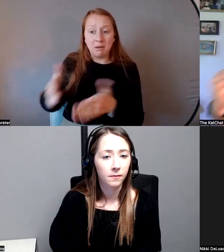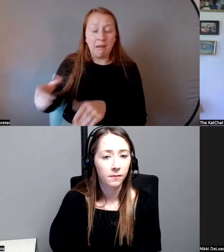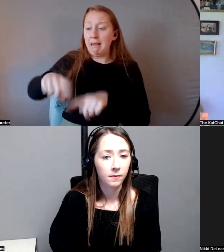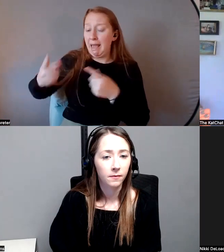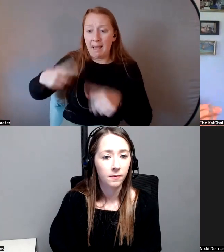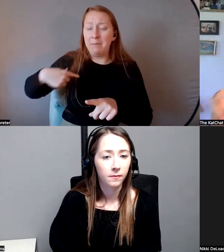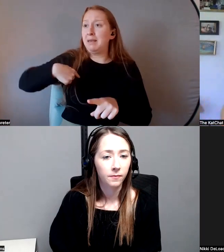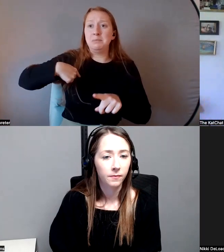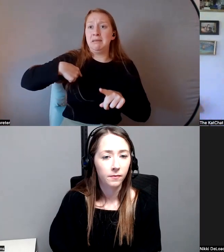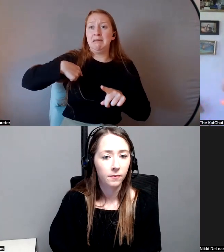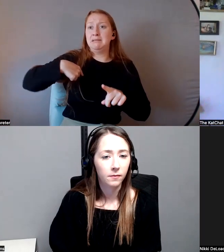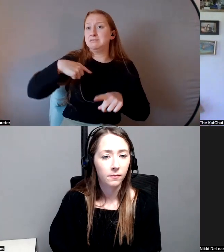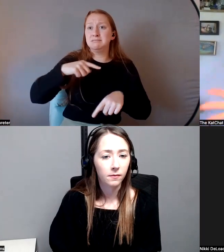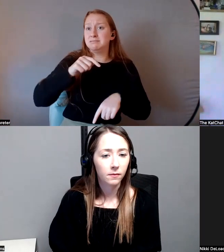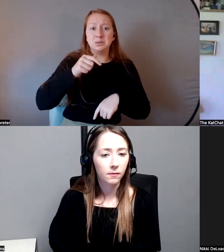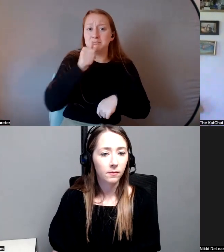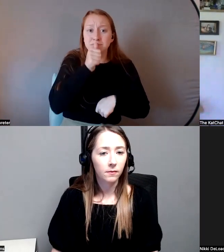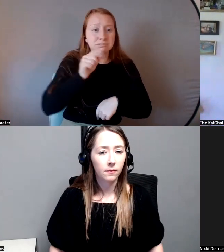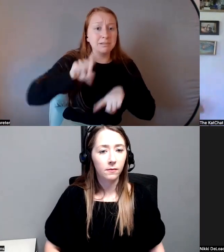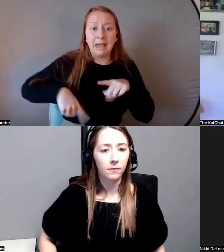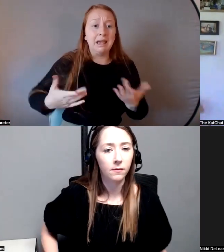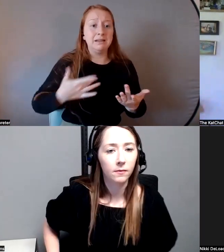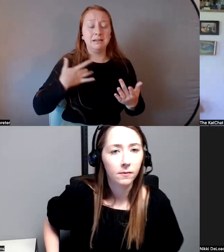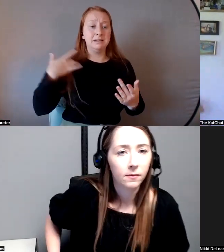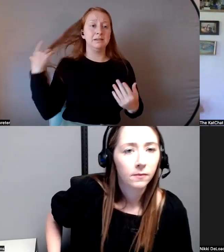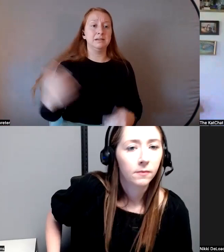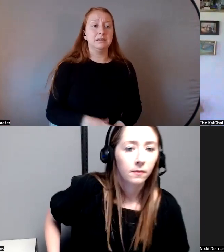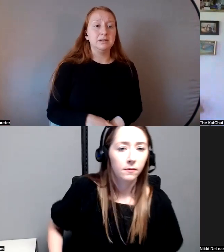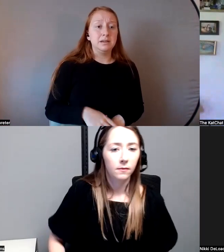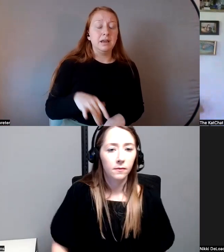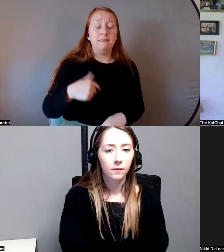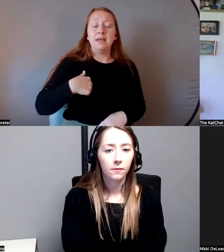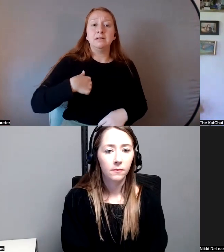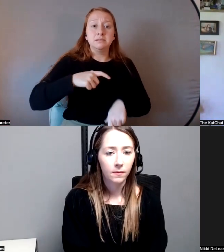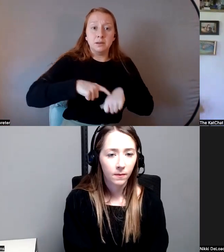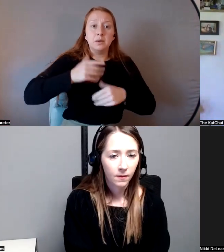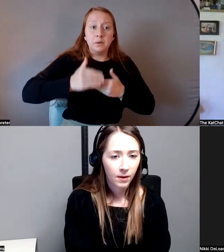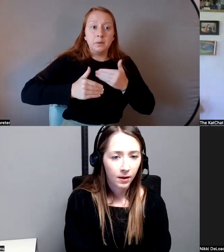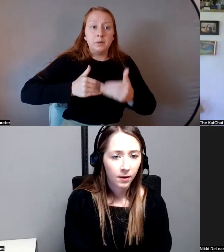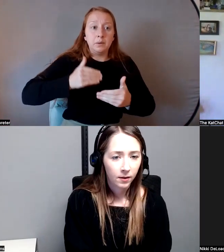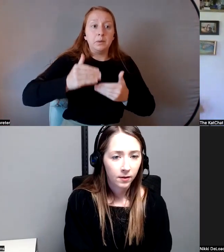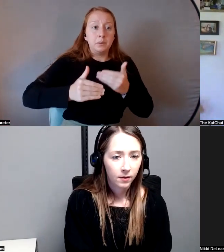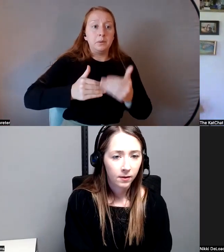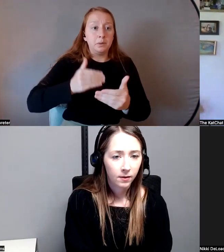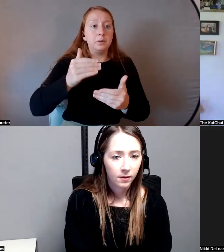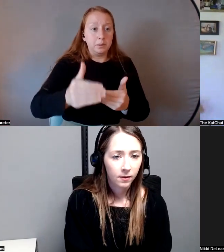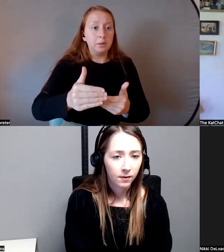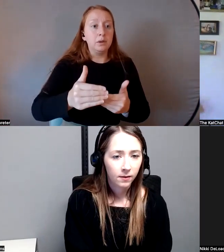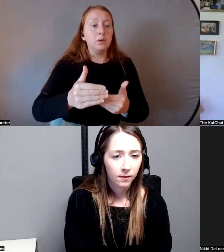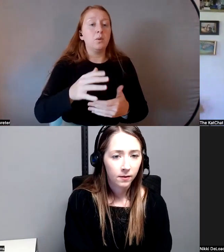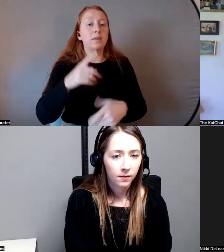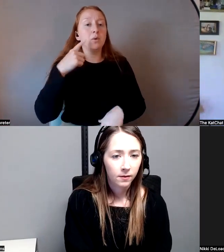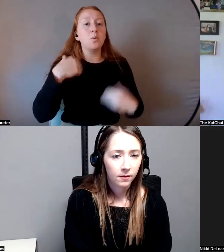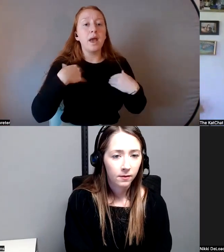my life without him. You know, all of this stuff. And as time goes on, we had a perfect children's hospital team